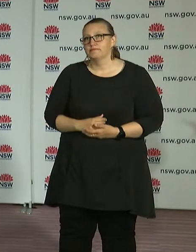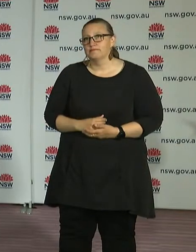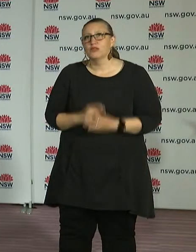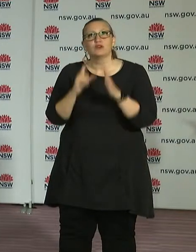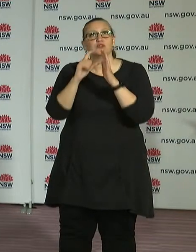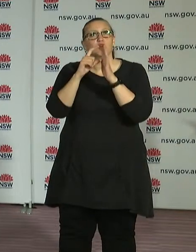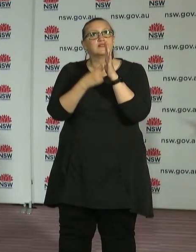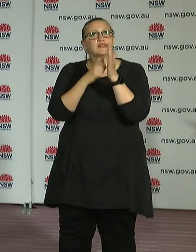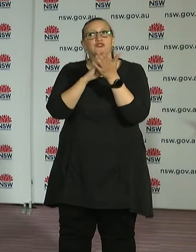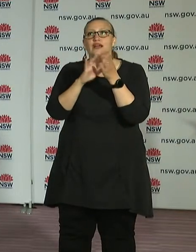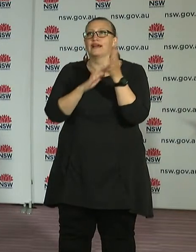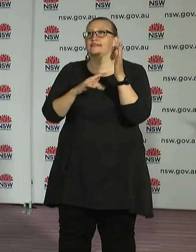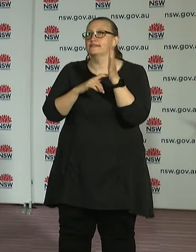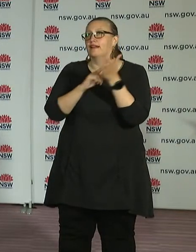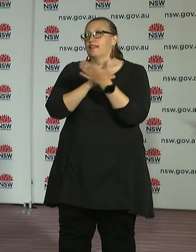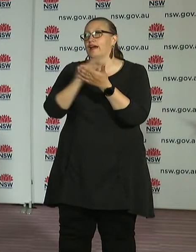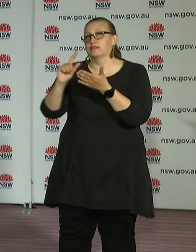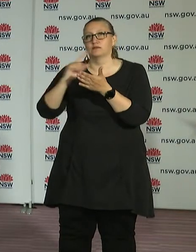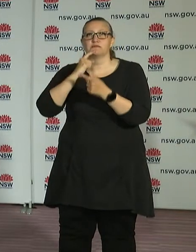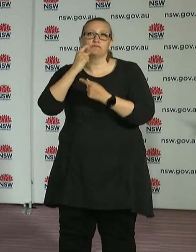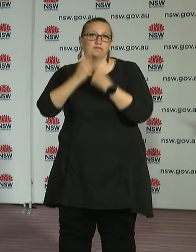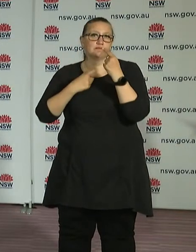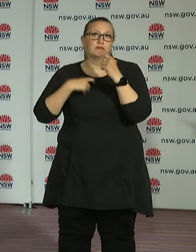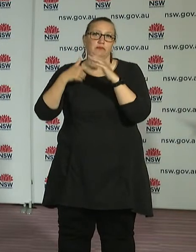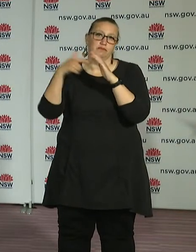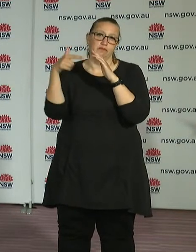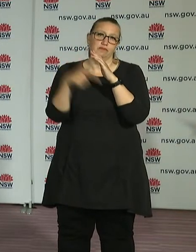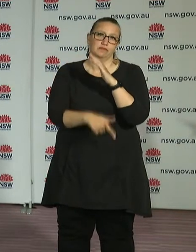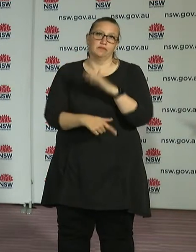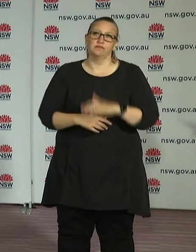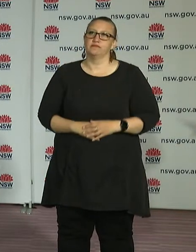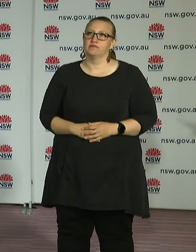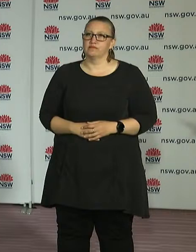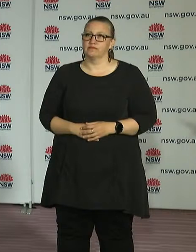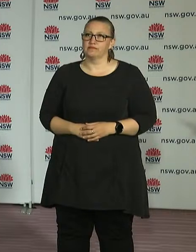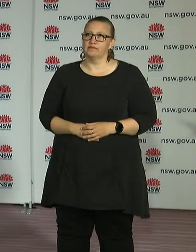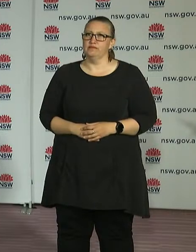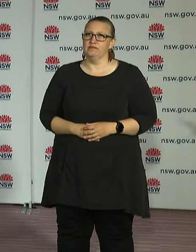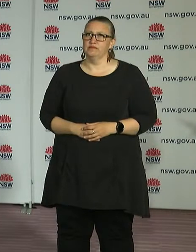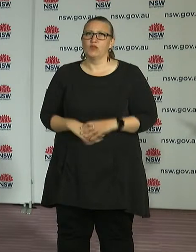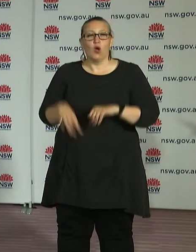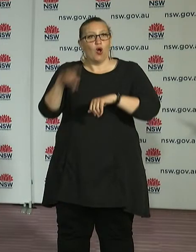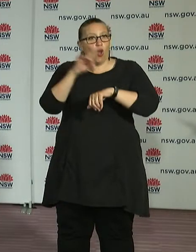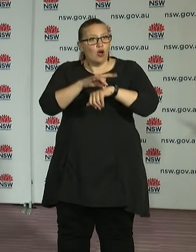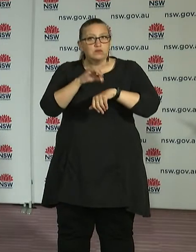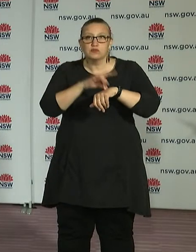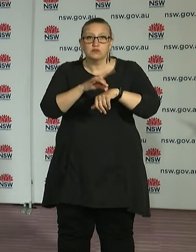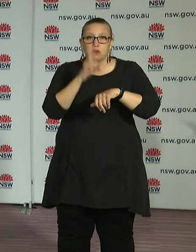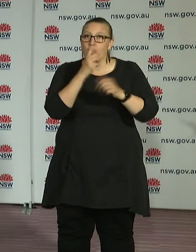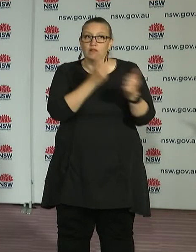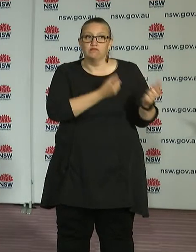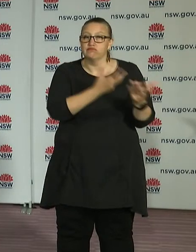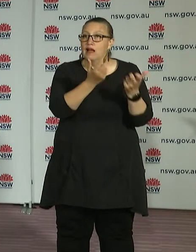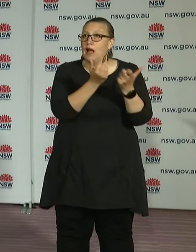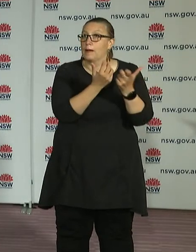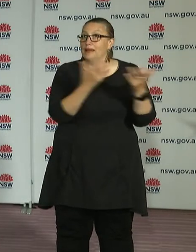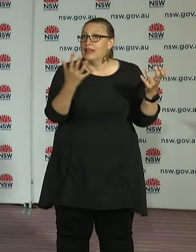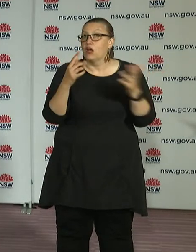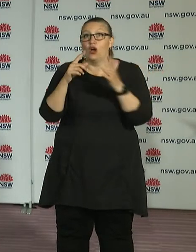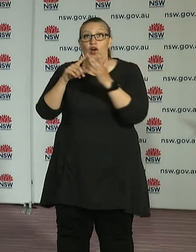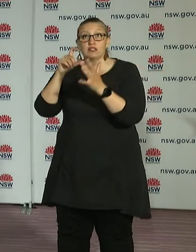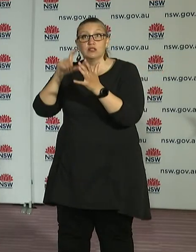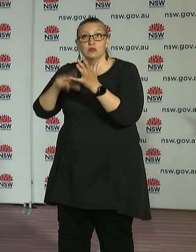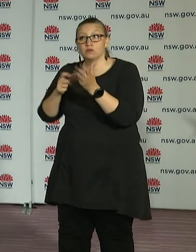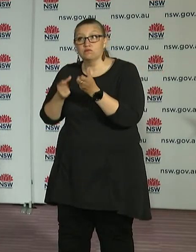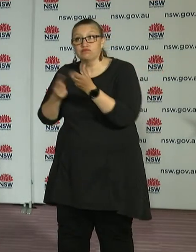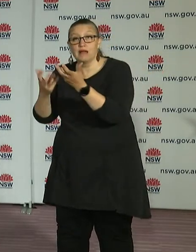those cases. Interestingly, our hospitalisation rate and ICU rate is doing okay